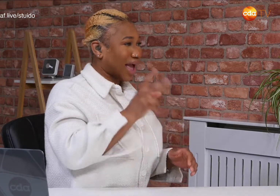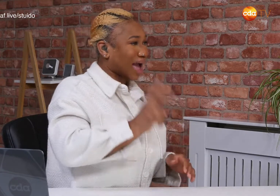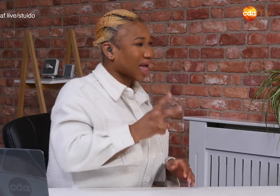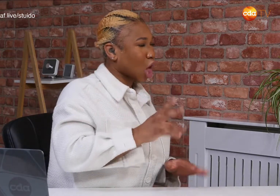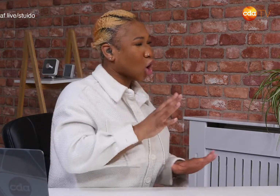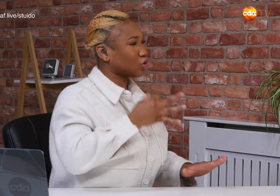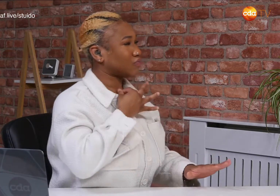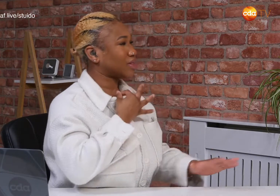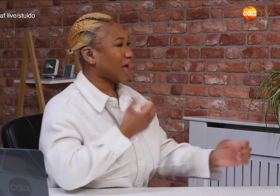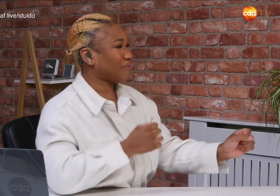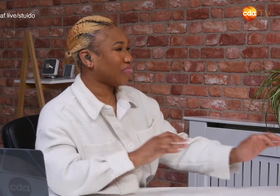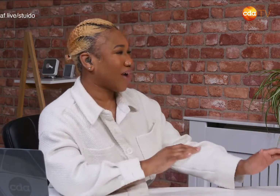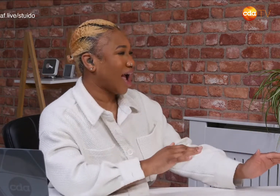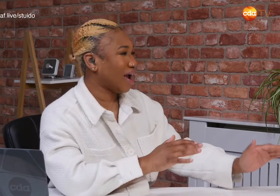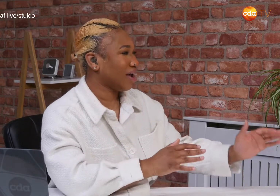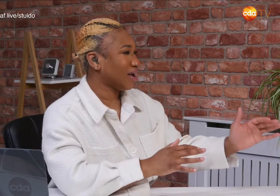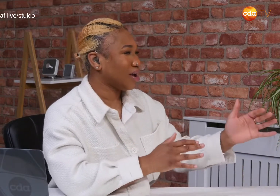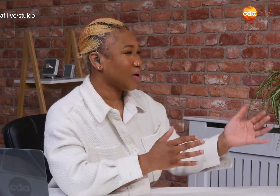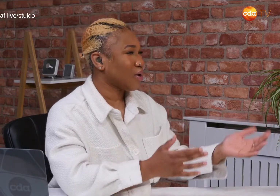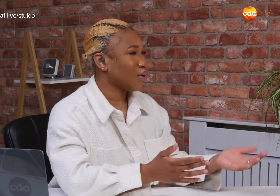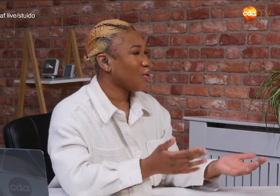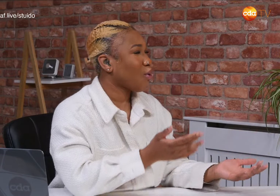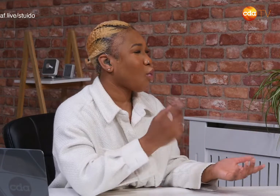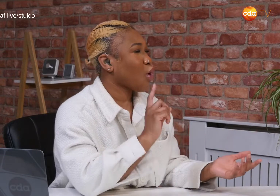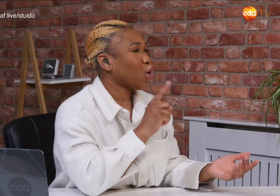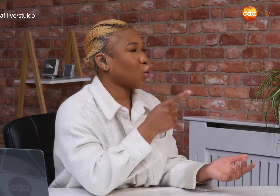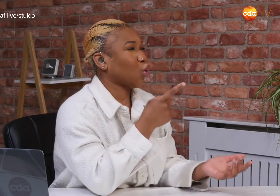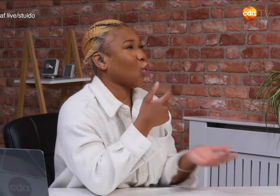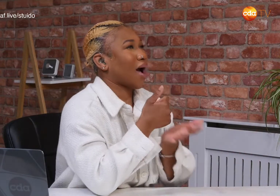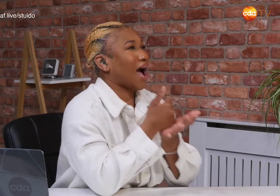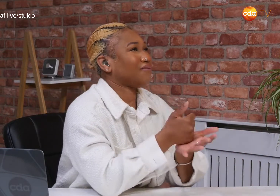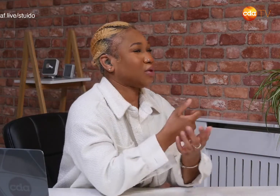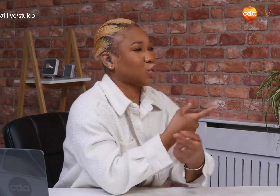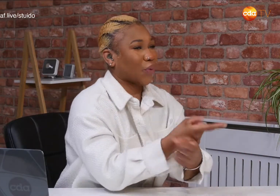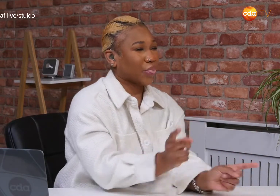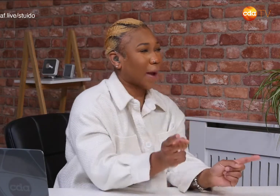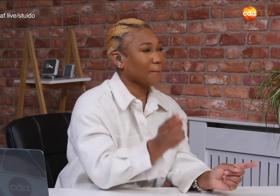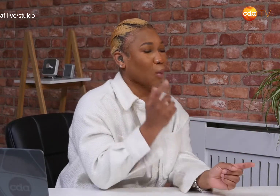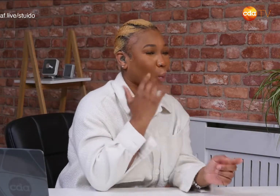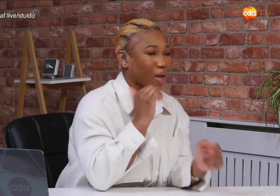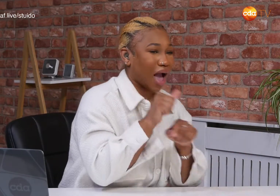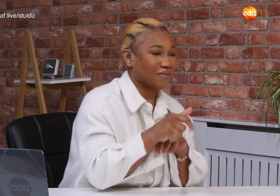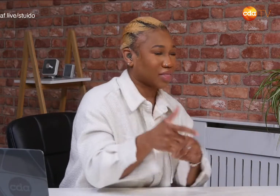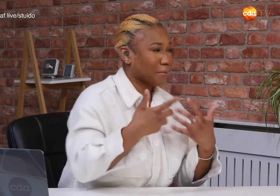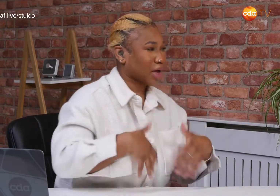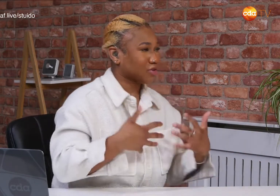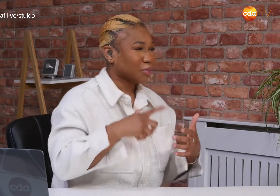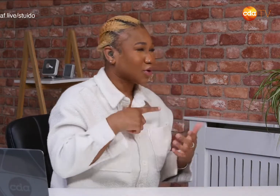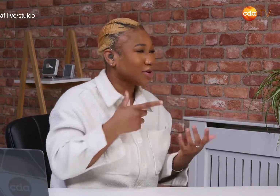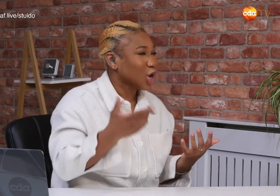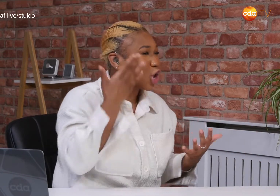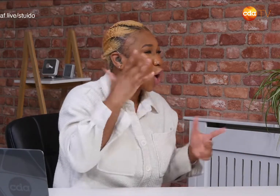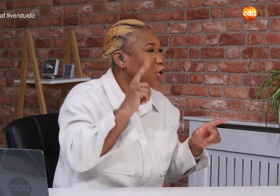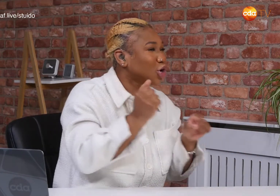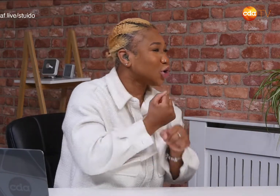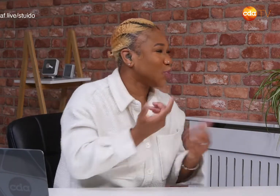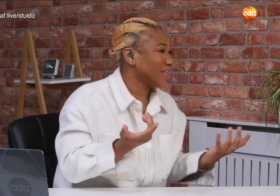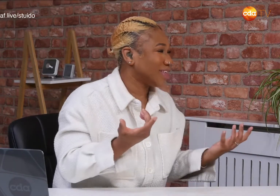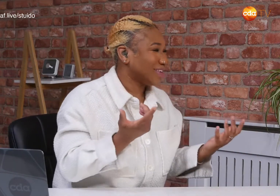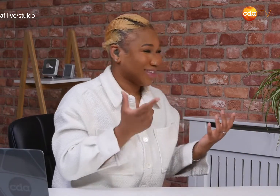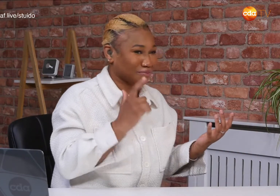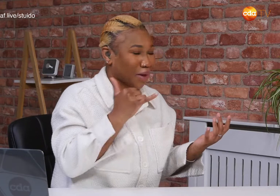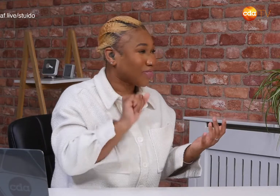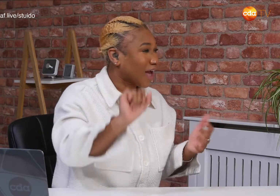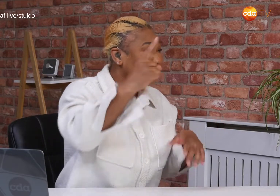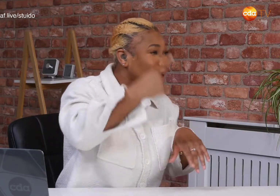healthy, and if they had a miscarriage, do you think it's likely that they might be able to get pregnant before?